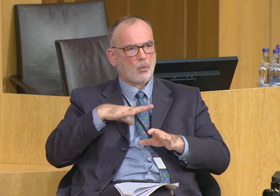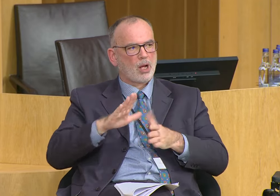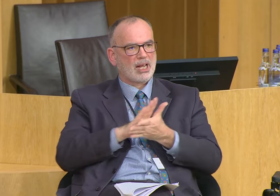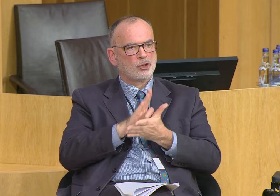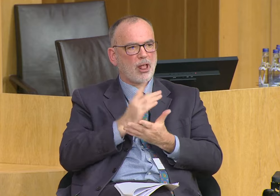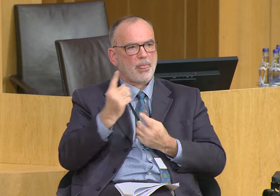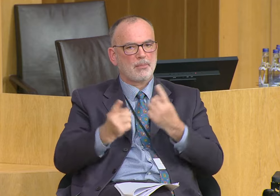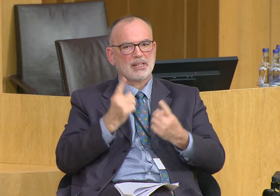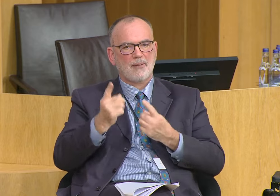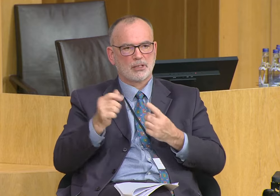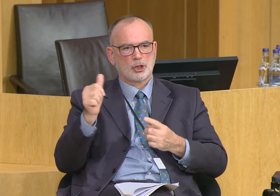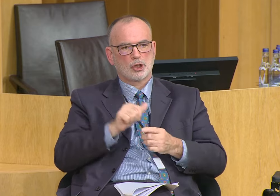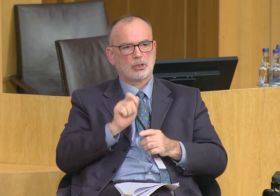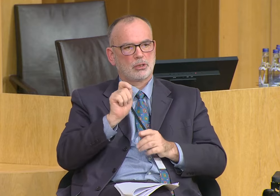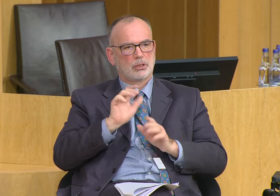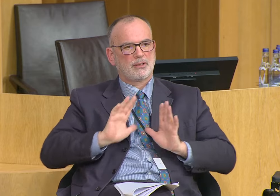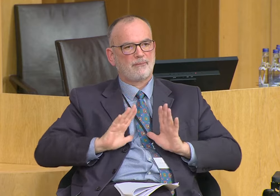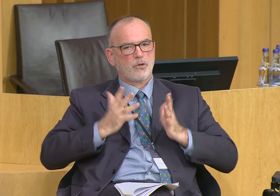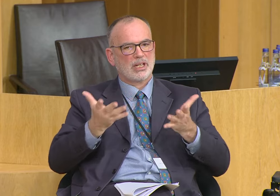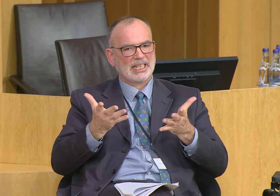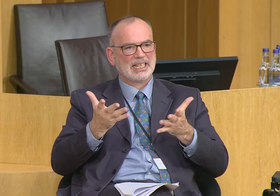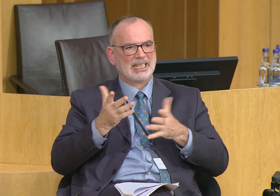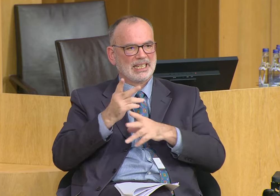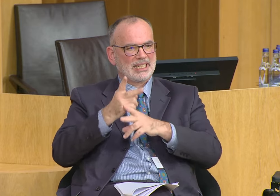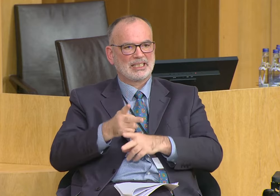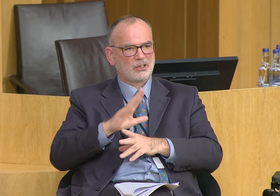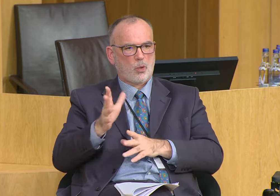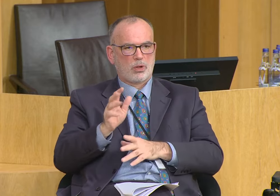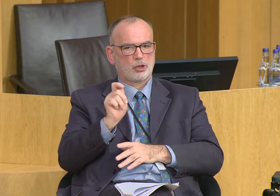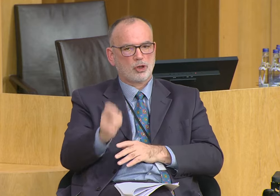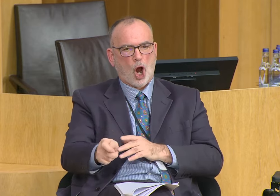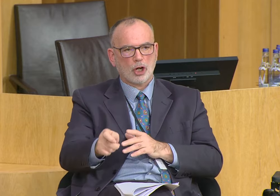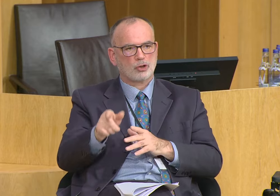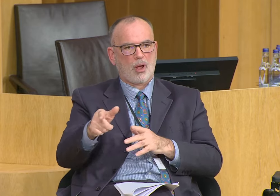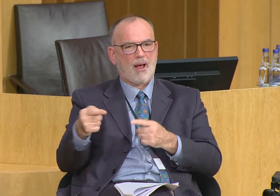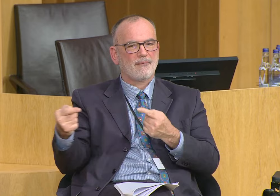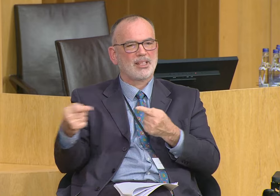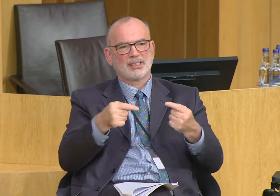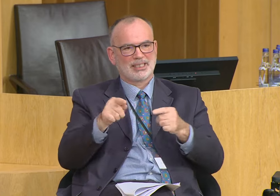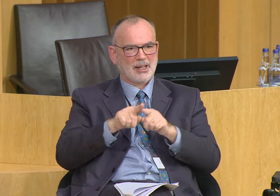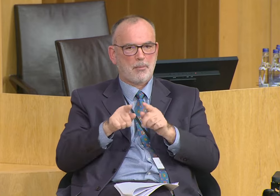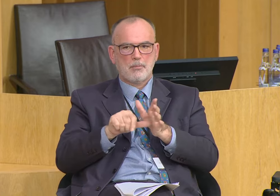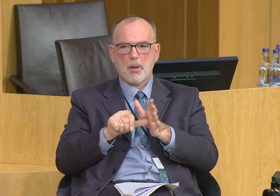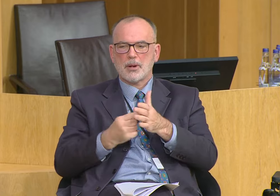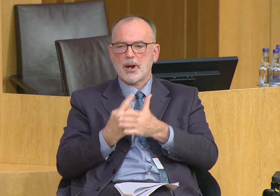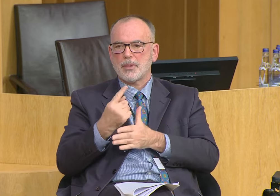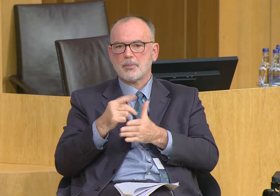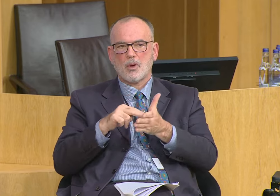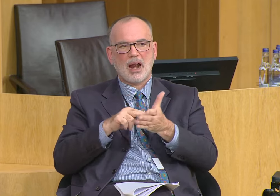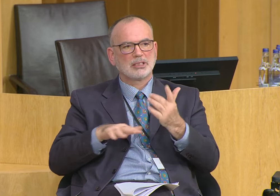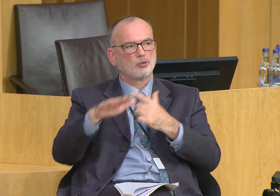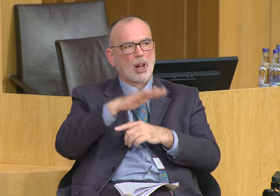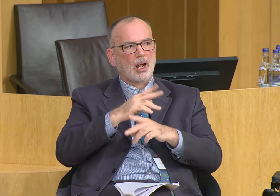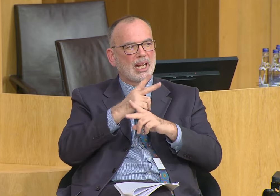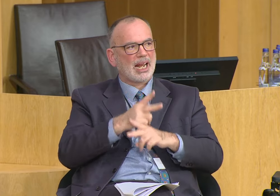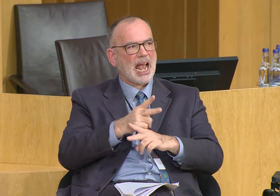free choice, their free options for themselves. They should have that free choice, that free care. They should not have to charge for care that they